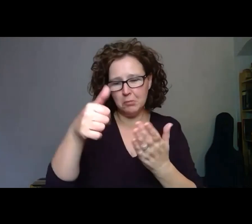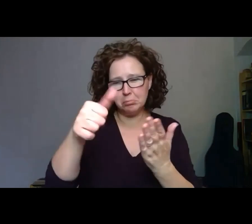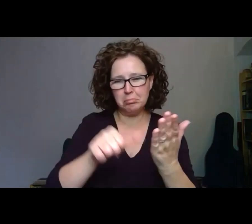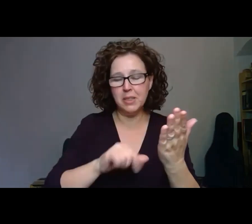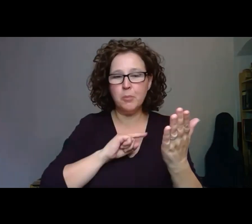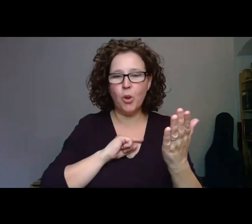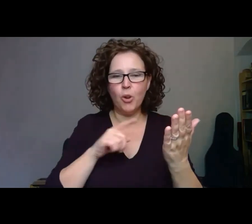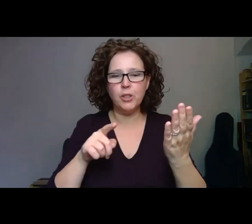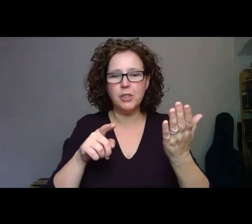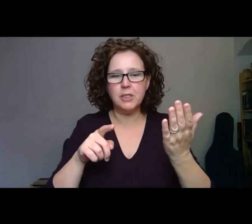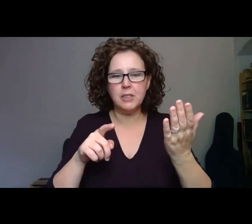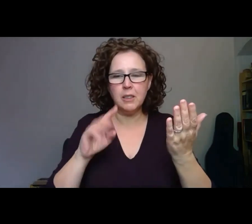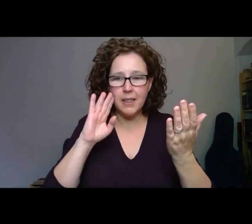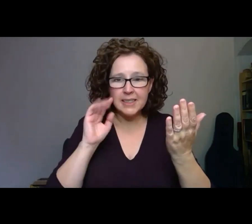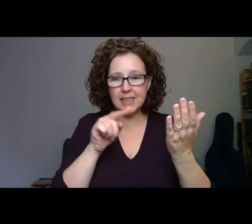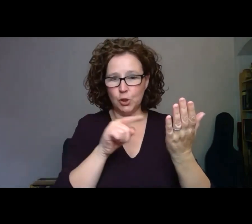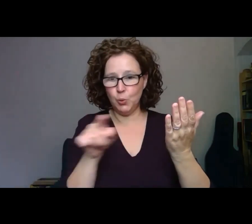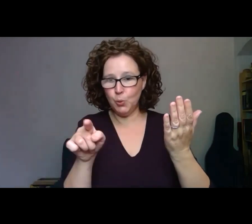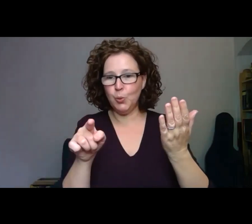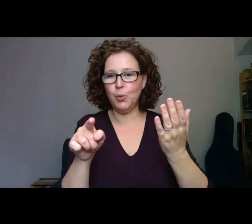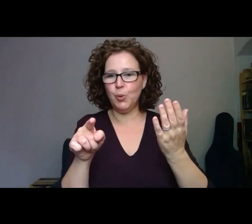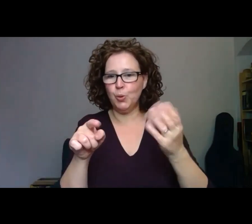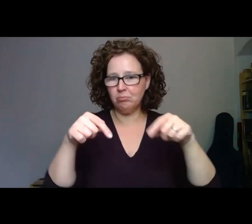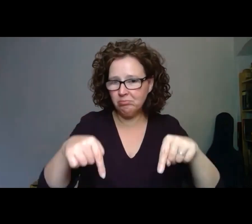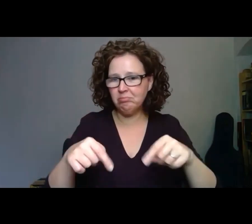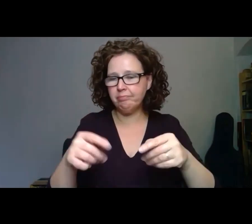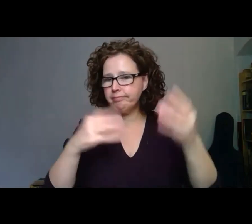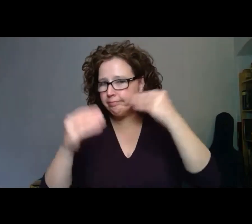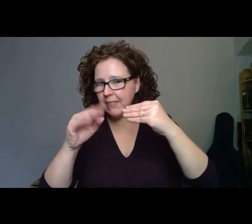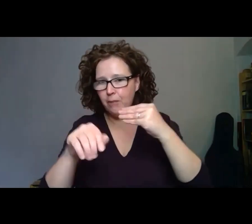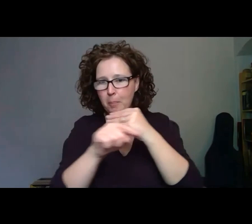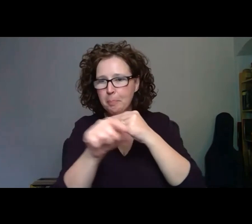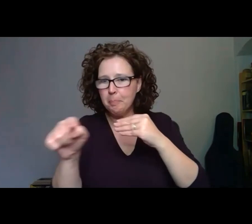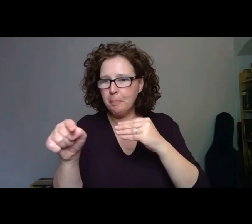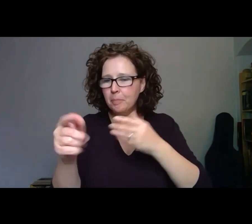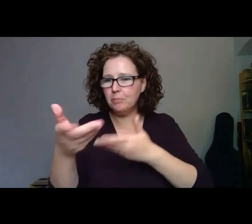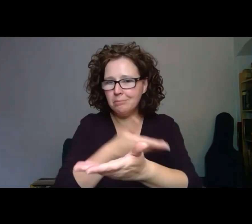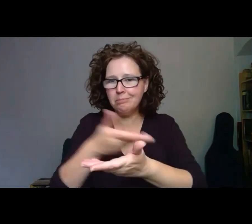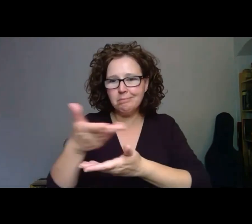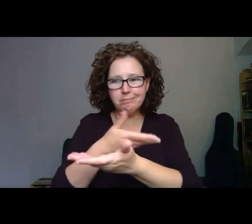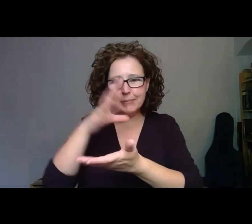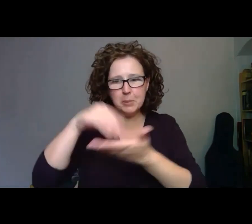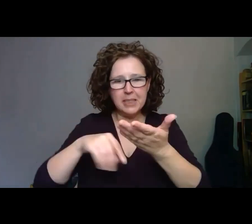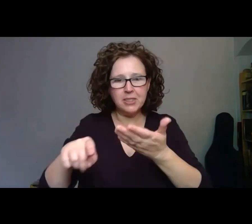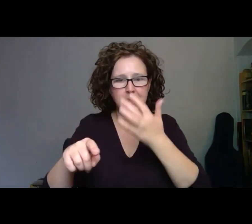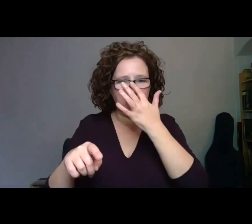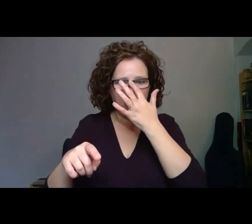listening to you and being here, exchanging these experiences